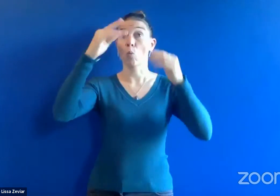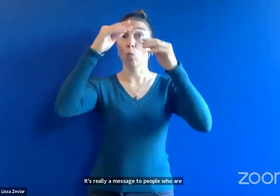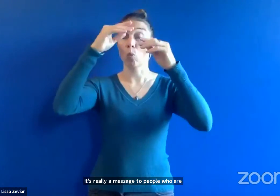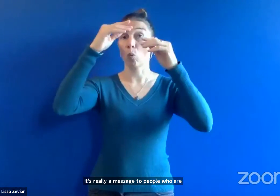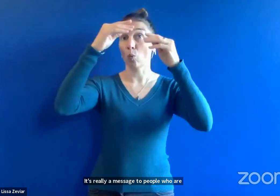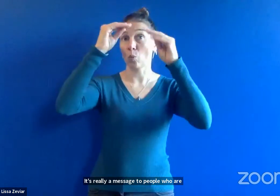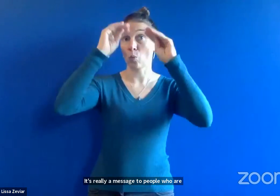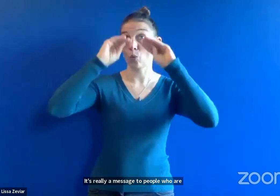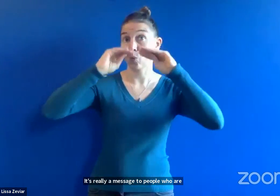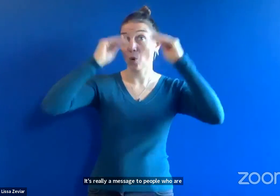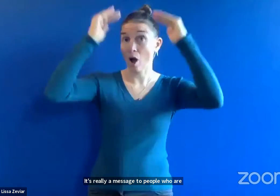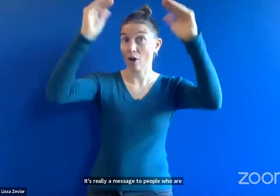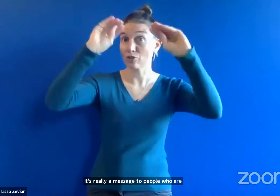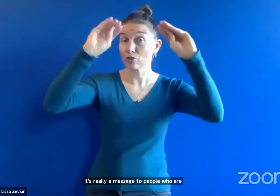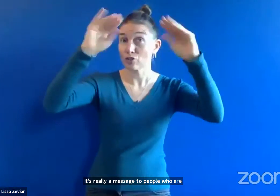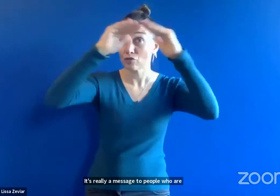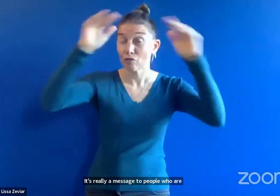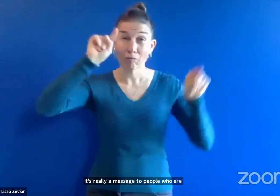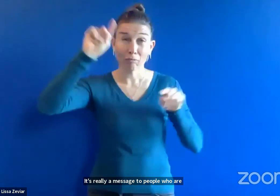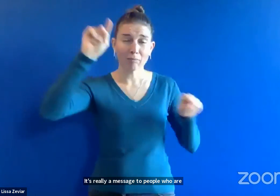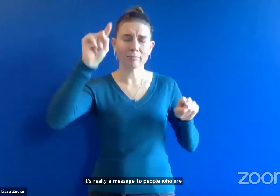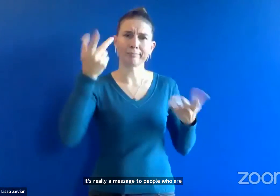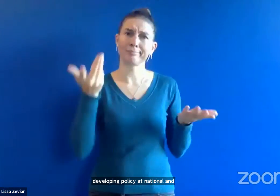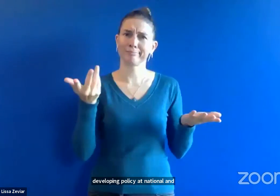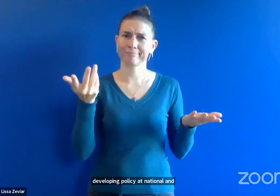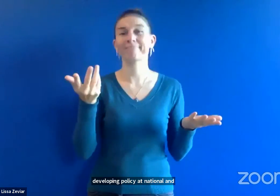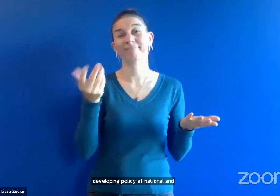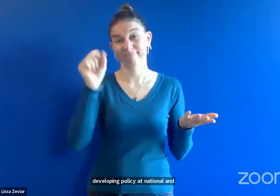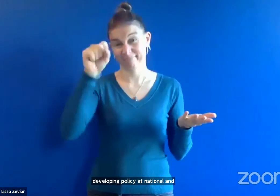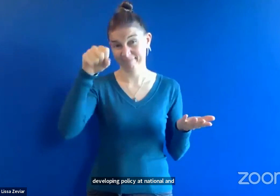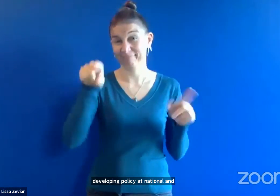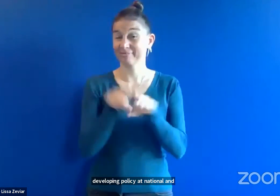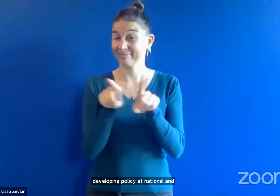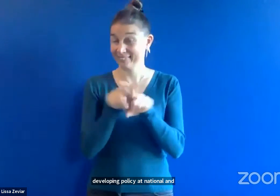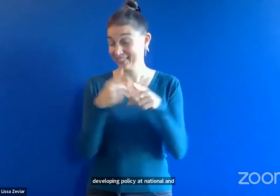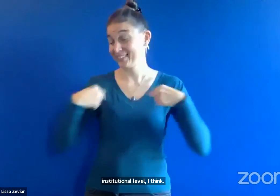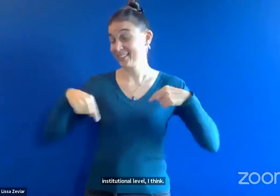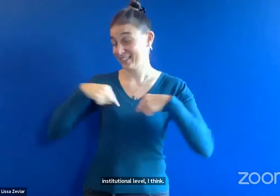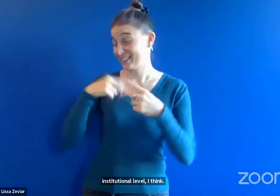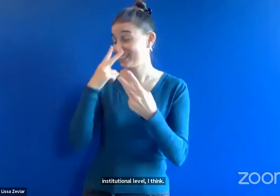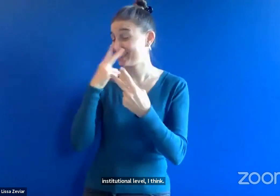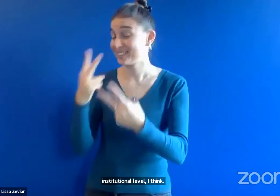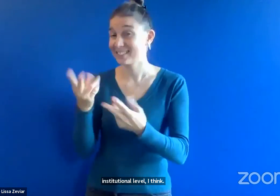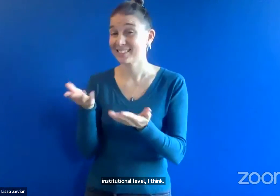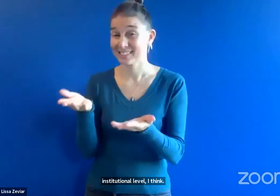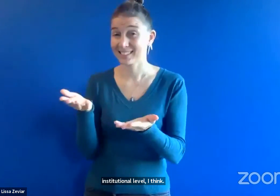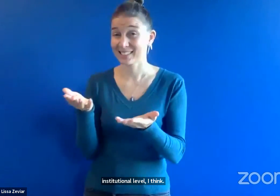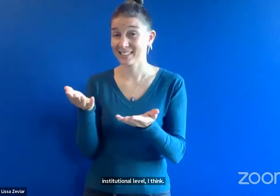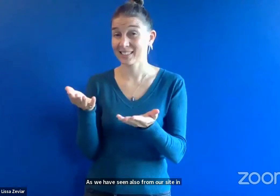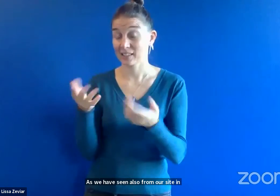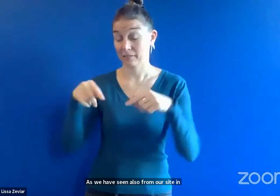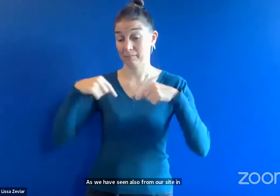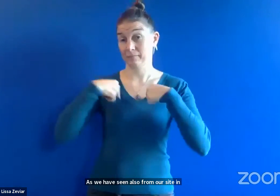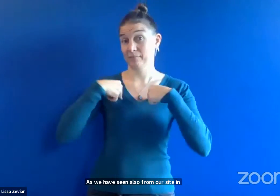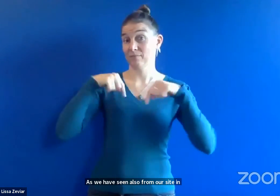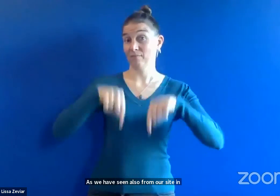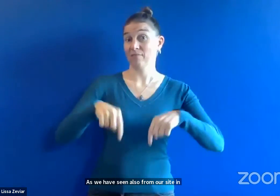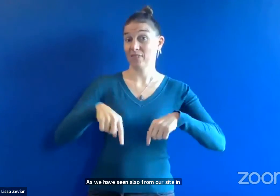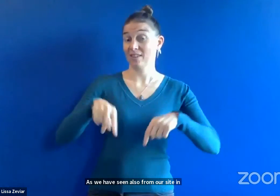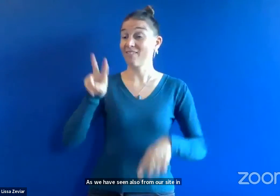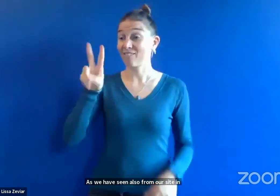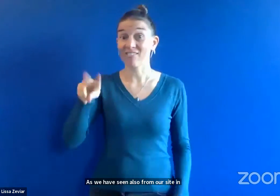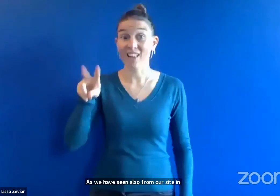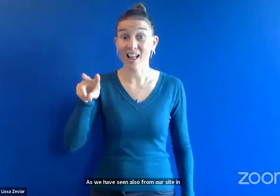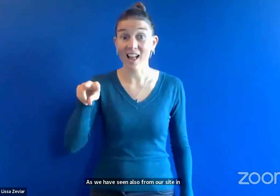Because as we have seen also from our side in Flanders, really putting targets there